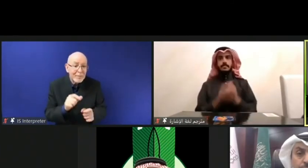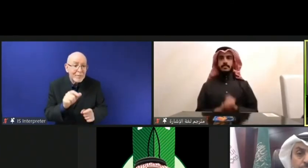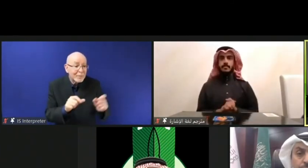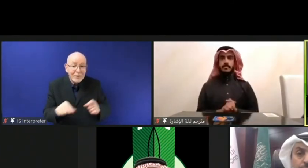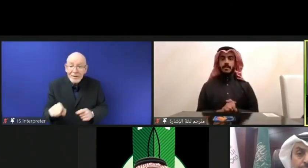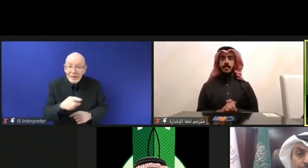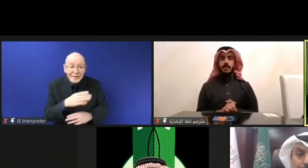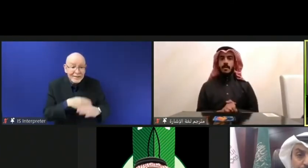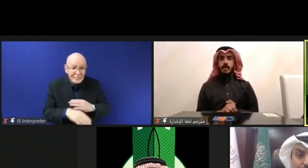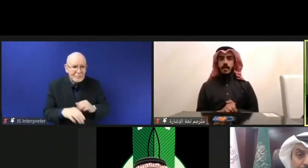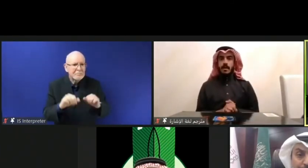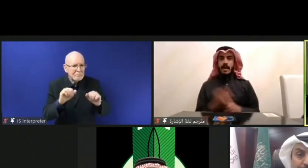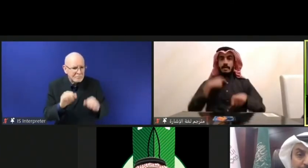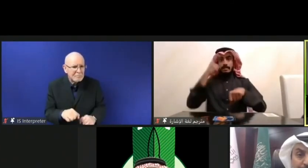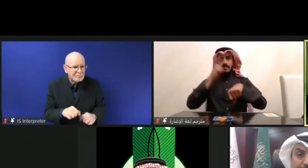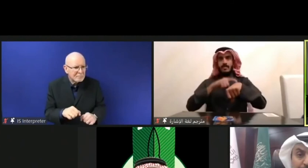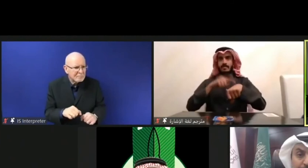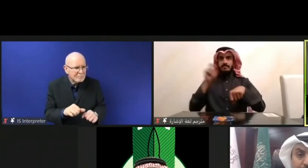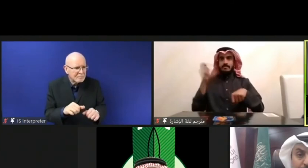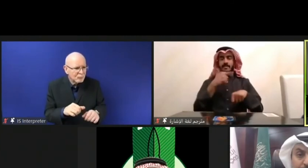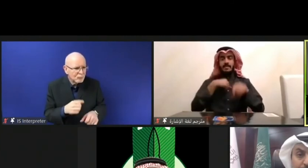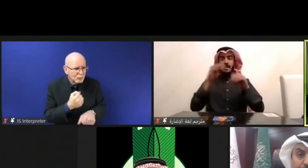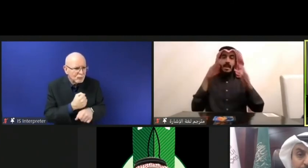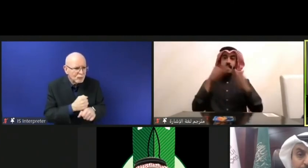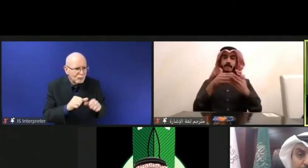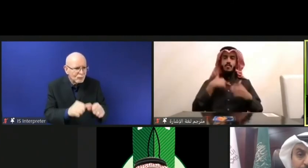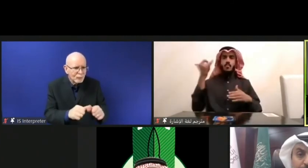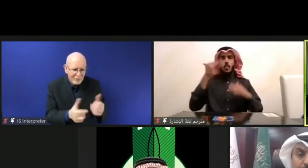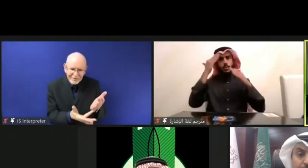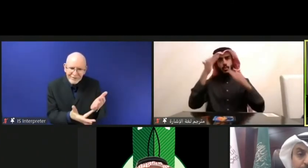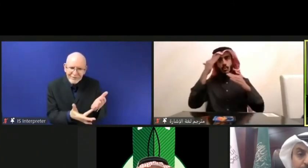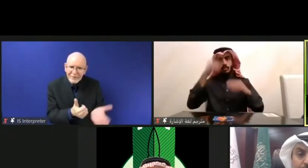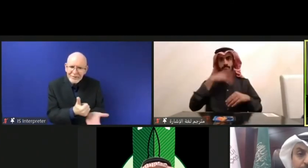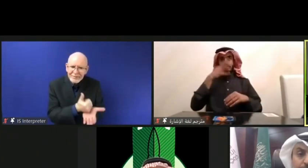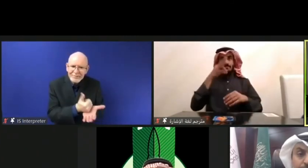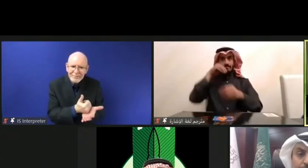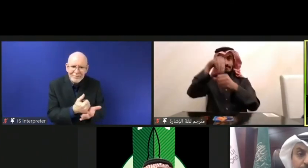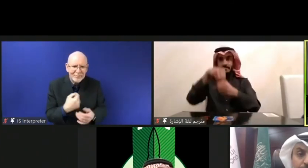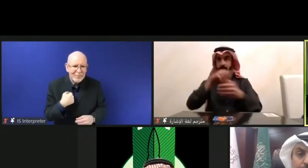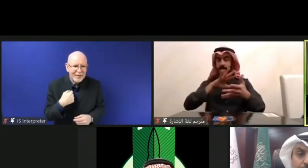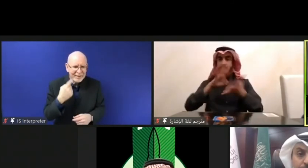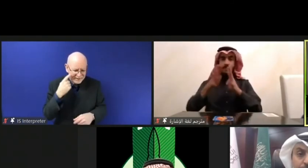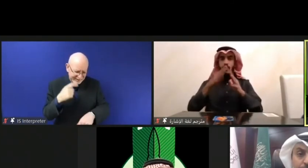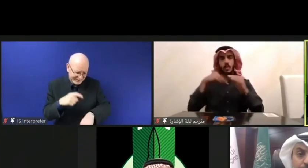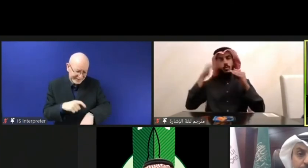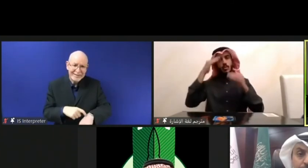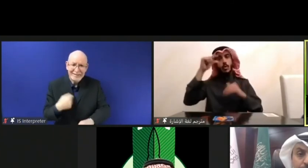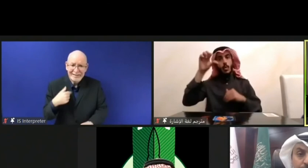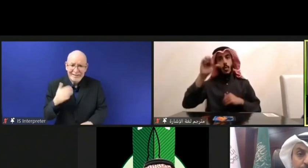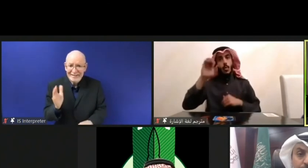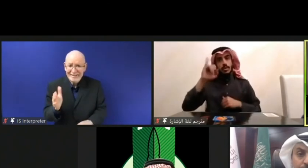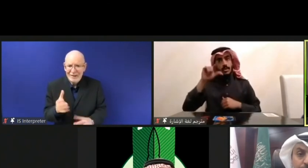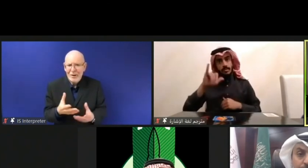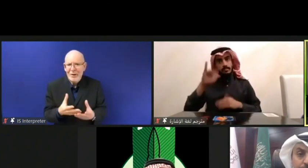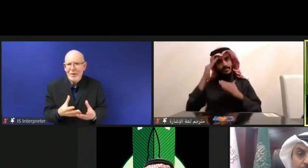out of time, so I want to thank you all for inviting me on this panel. Dr. Wajdi, thank you